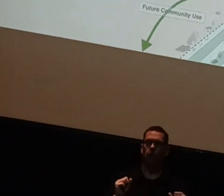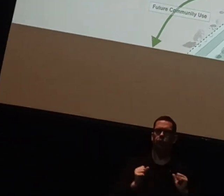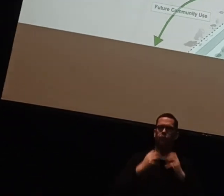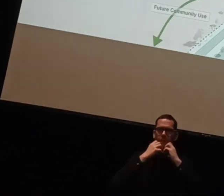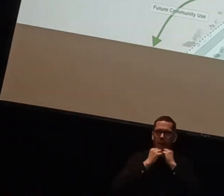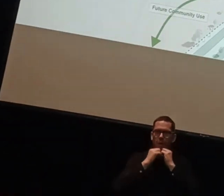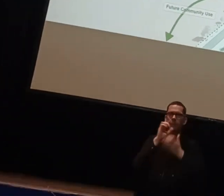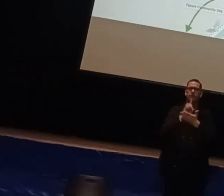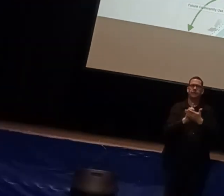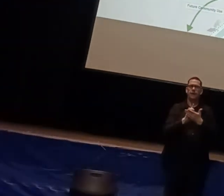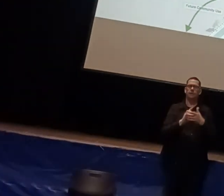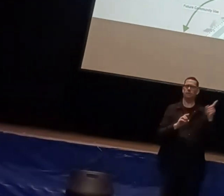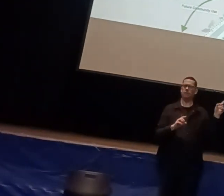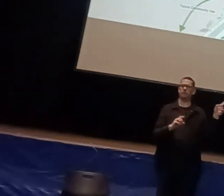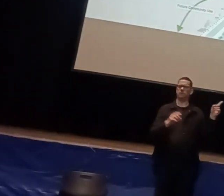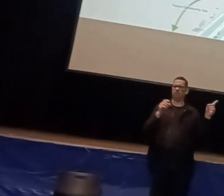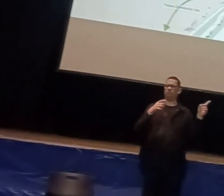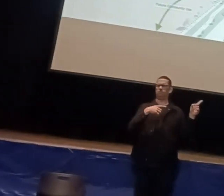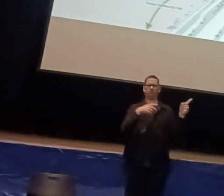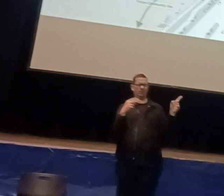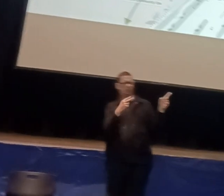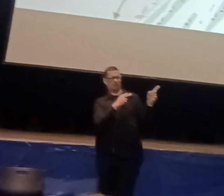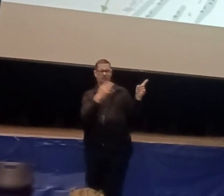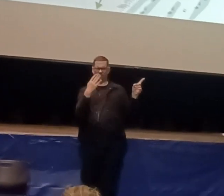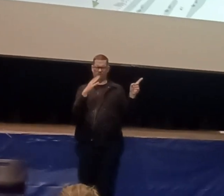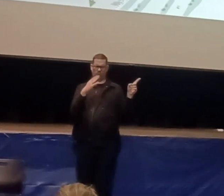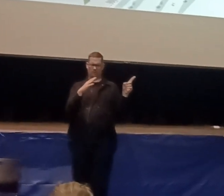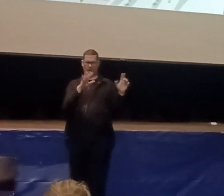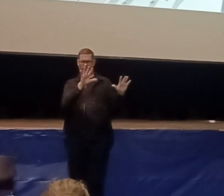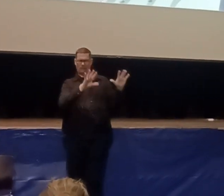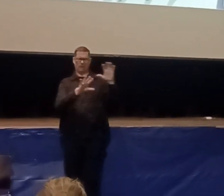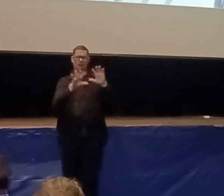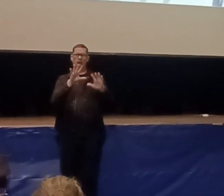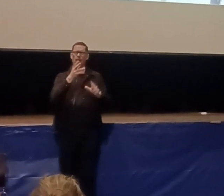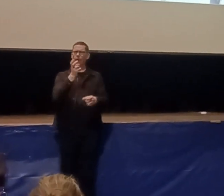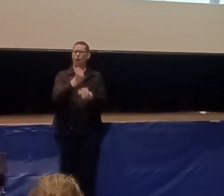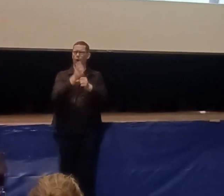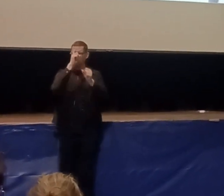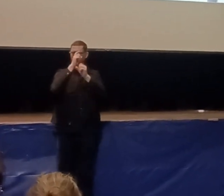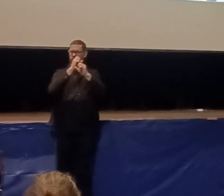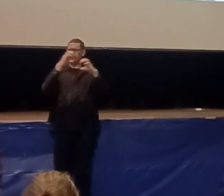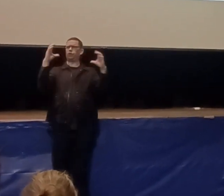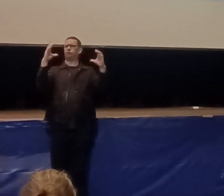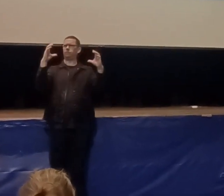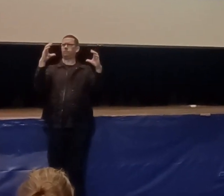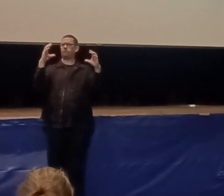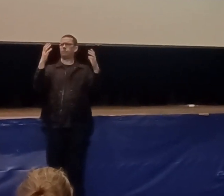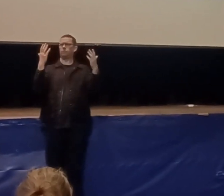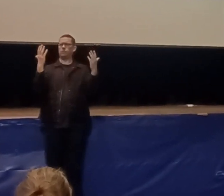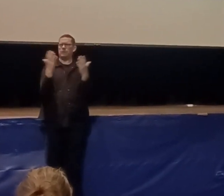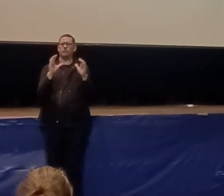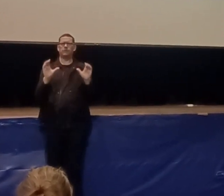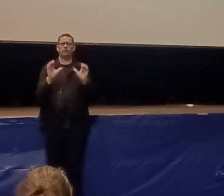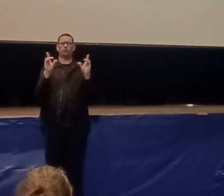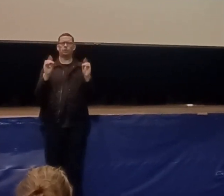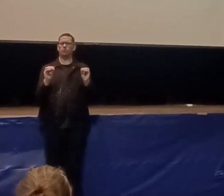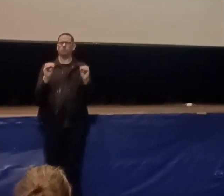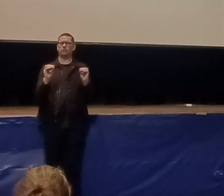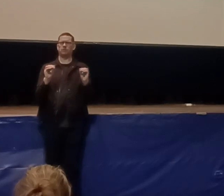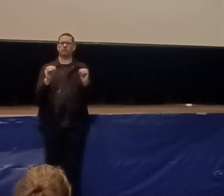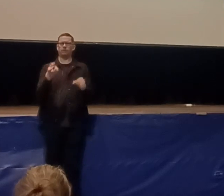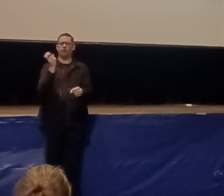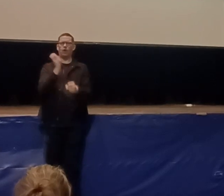It's so schematic. You look at this blue thing and you can't picture what can be done with it. And it's all these hard edges,